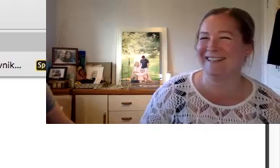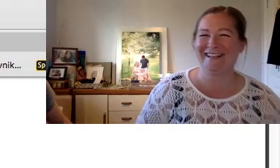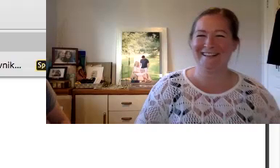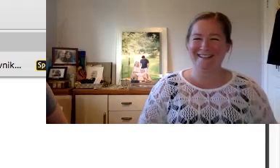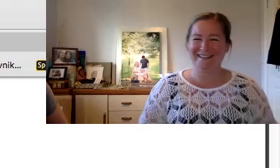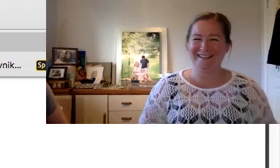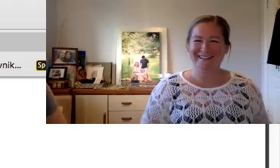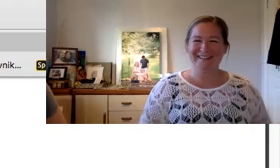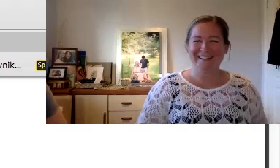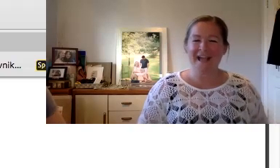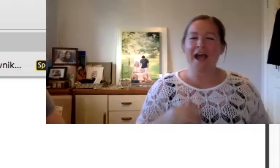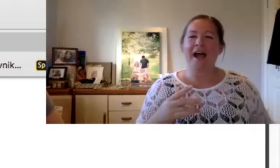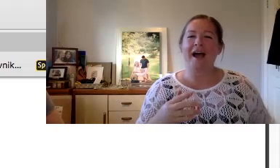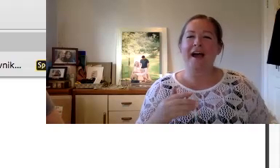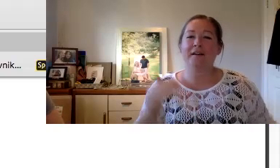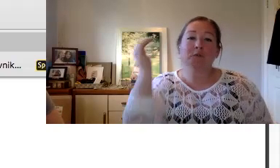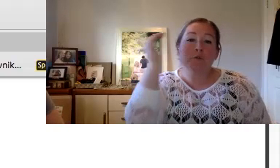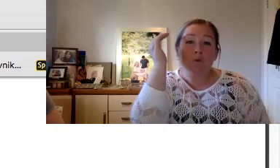too.